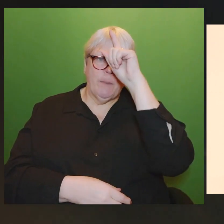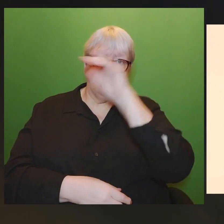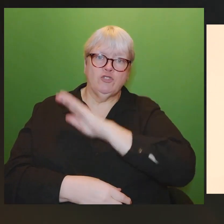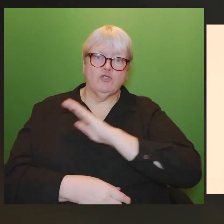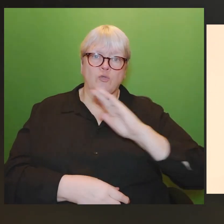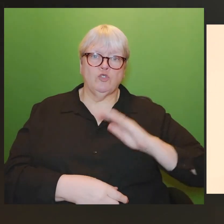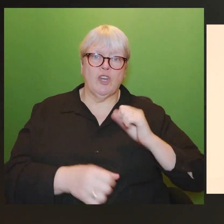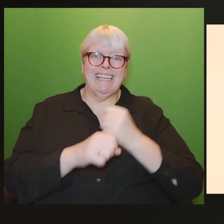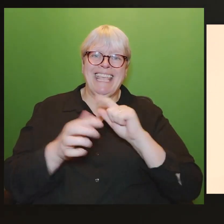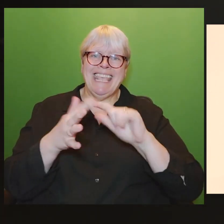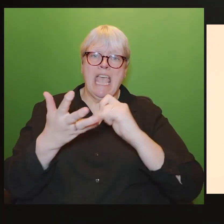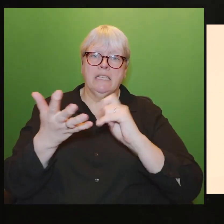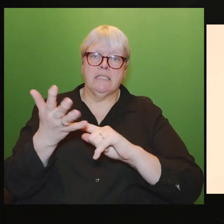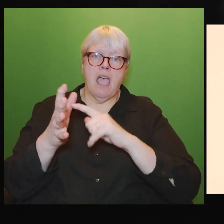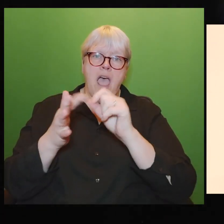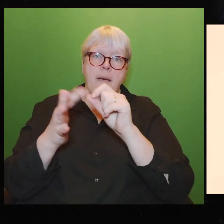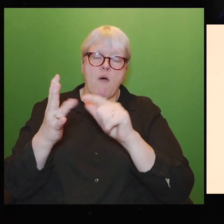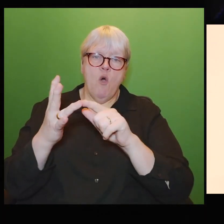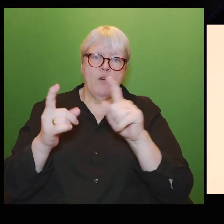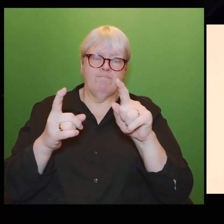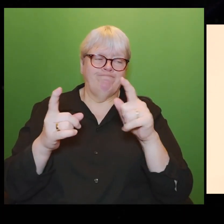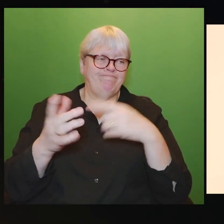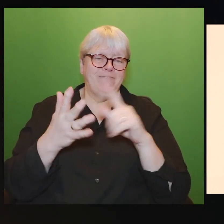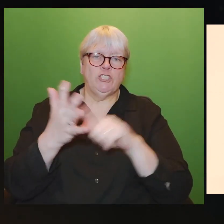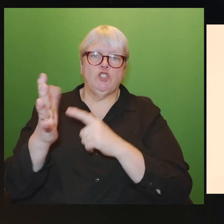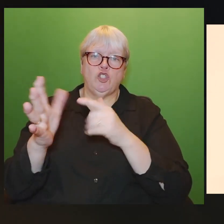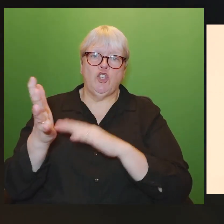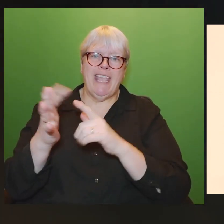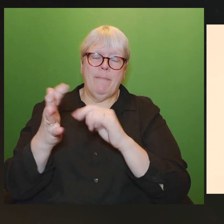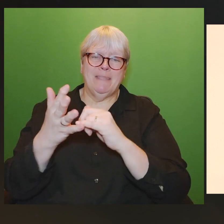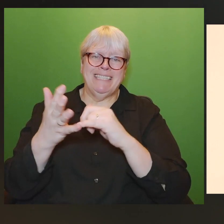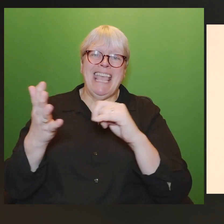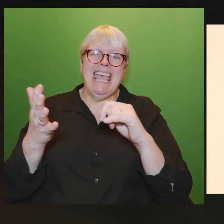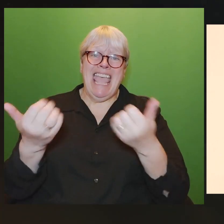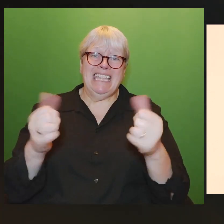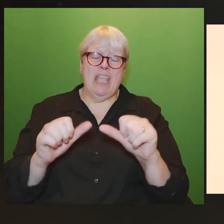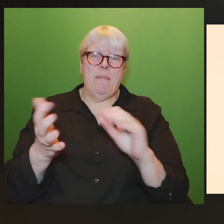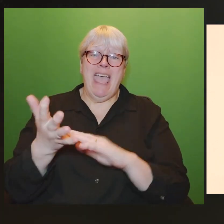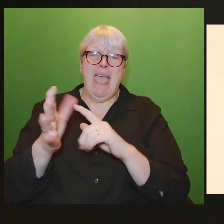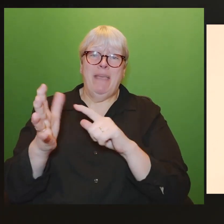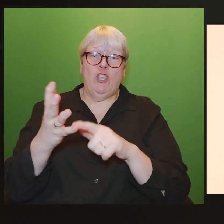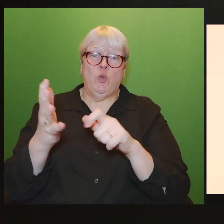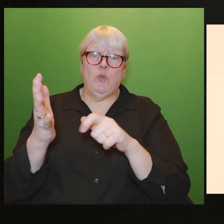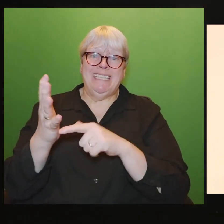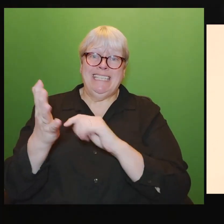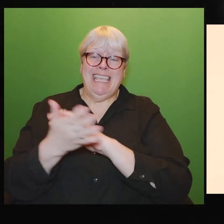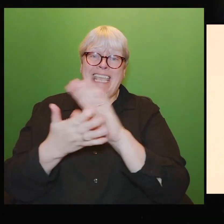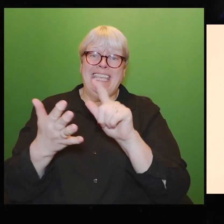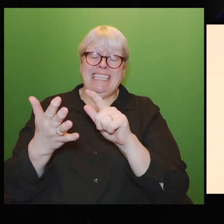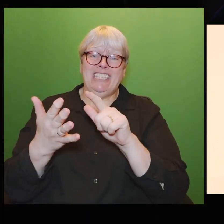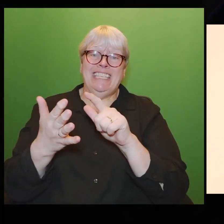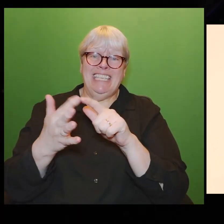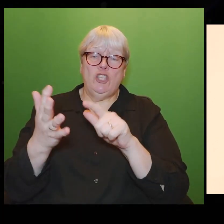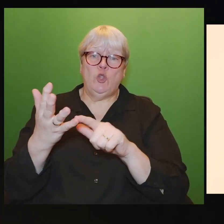living on the streets of Warsaw, living in his street, in a doorway, starving and in rags. So James took him